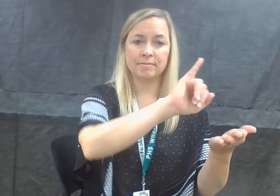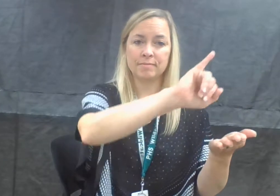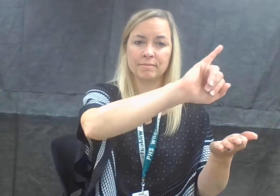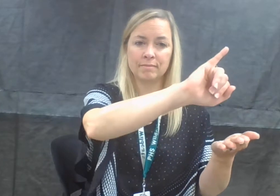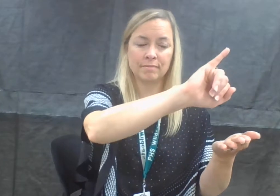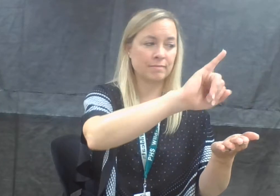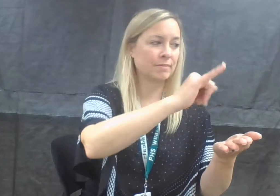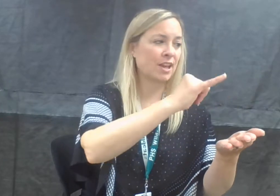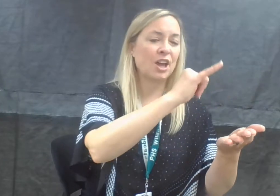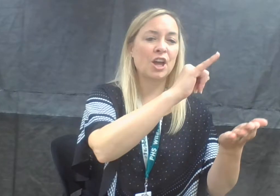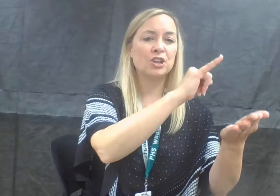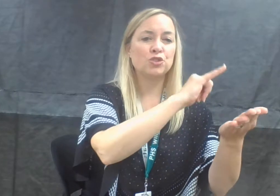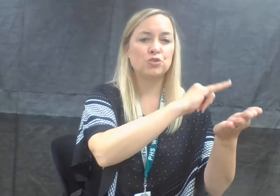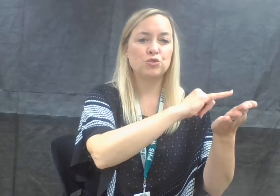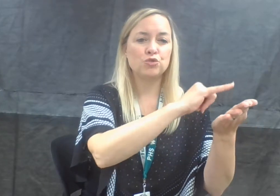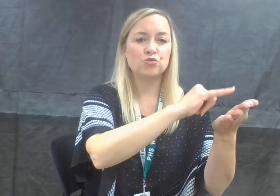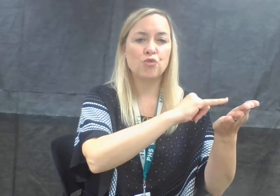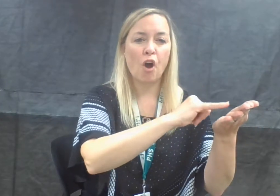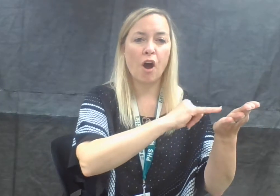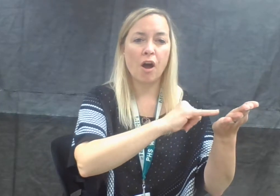Alright. So we have five, right?